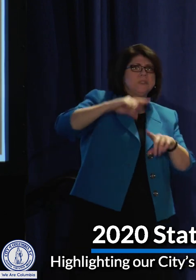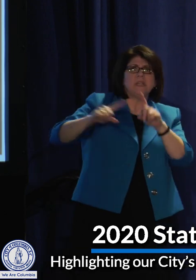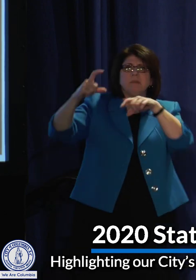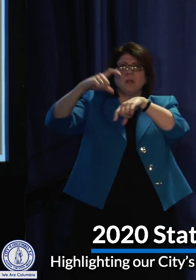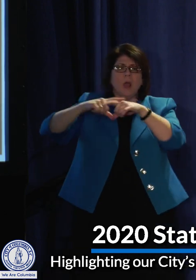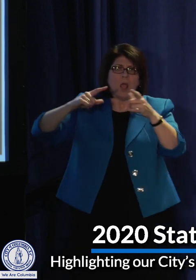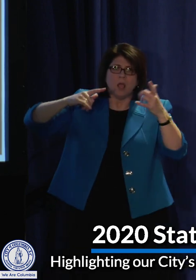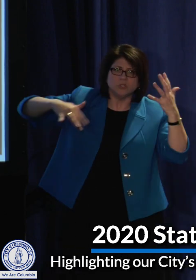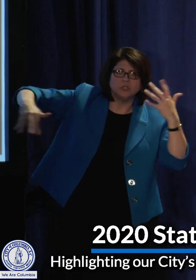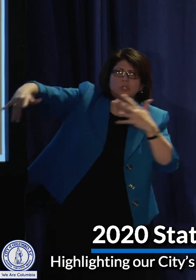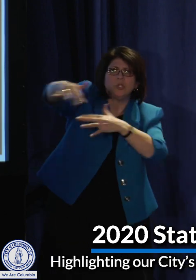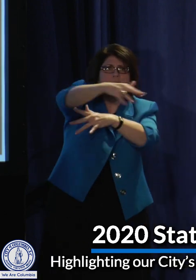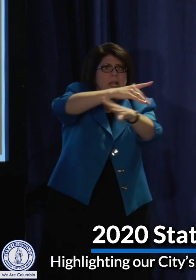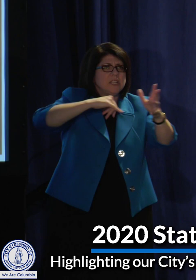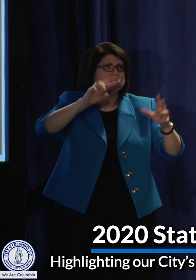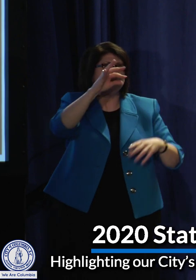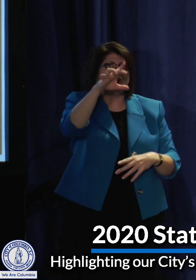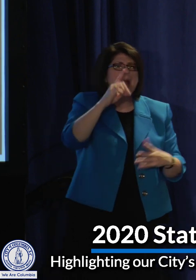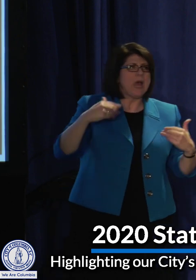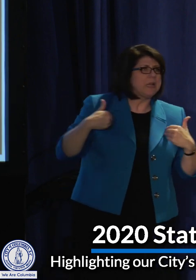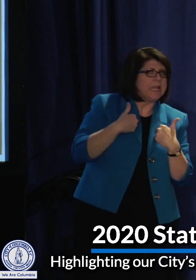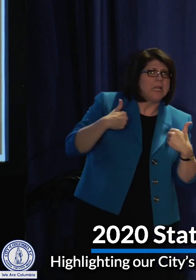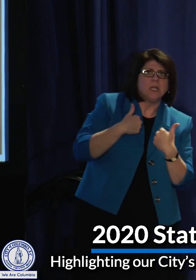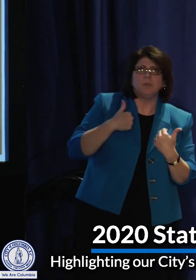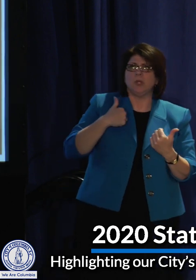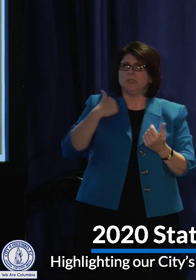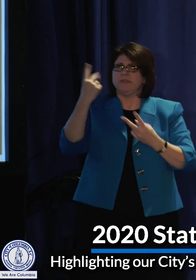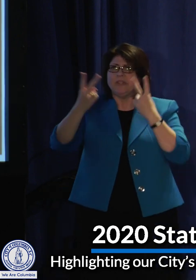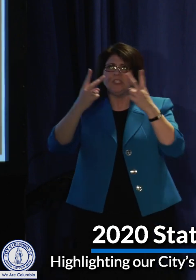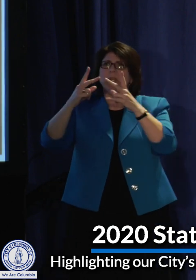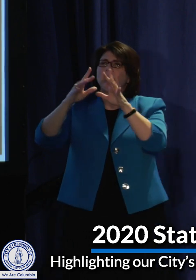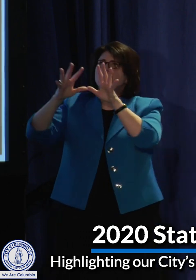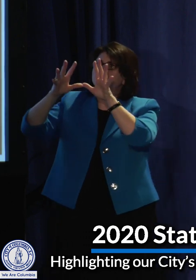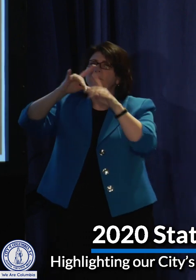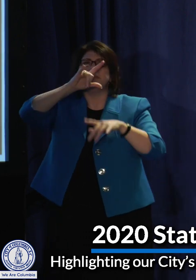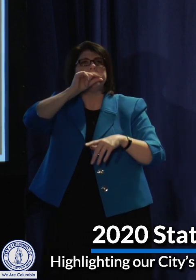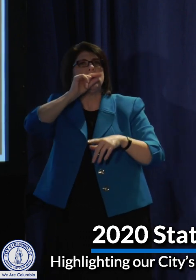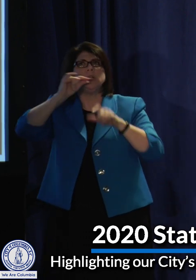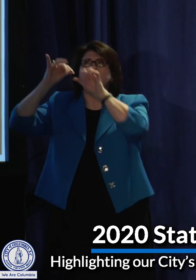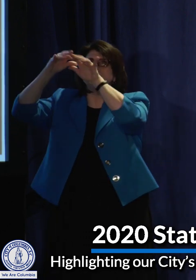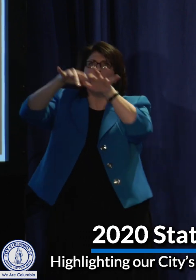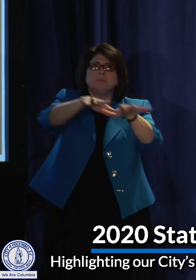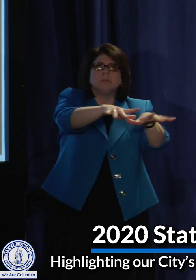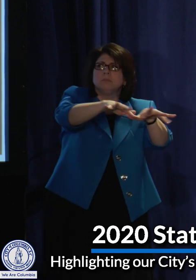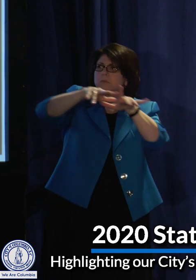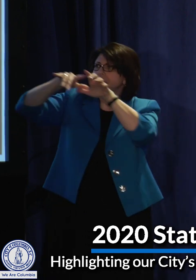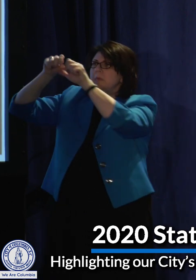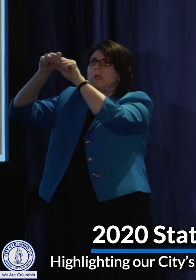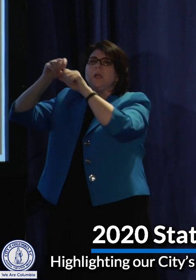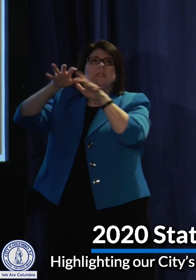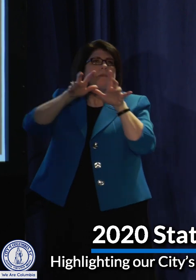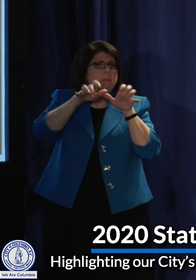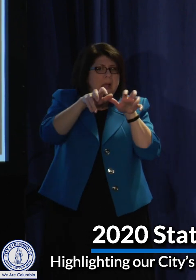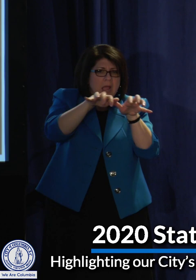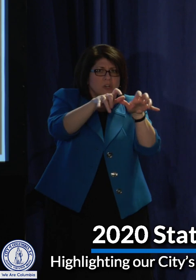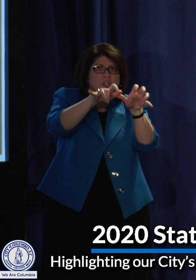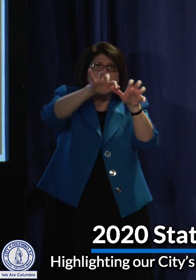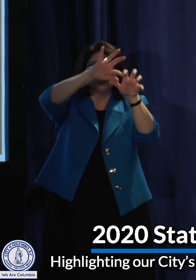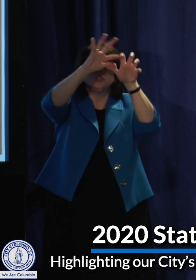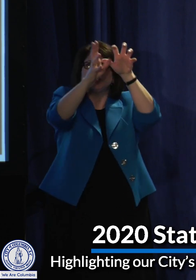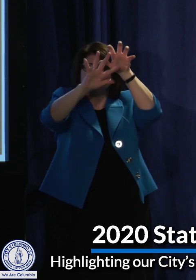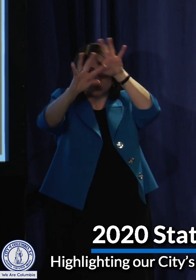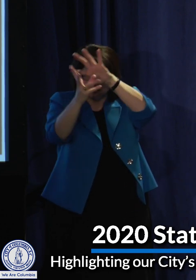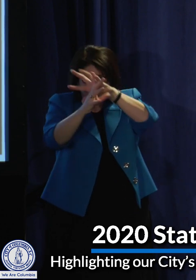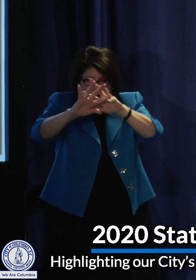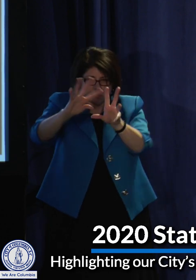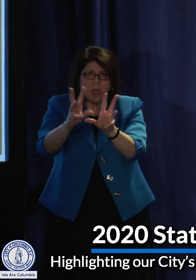the circulations of feral cats, the visitations of migrating birds, the orb spiders hanging fantasy calendars